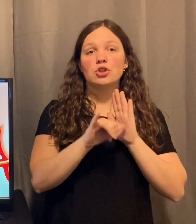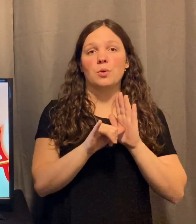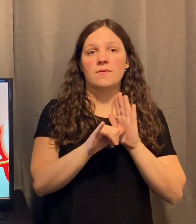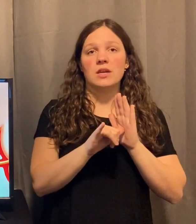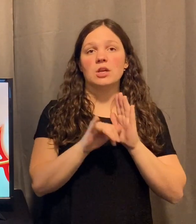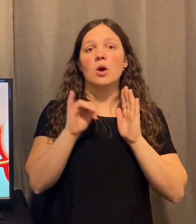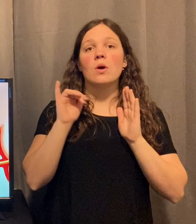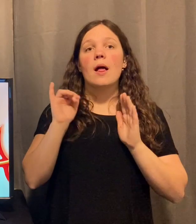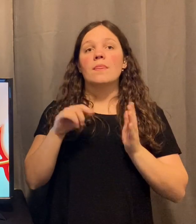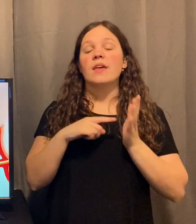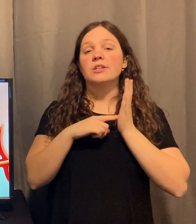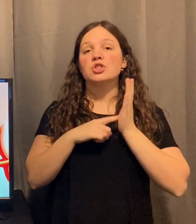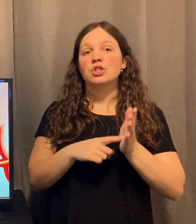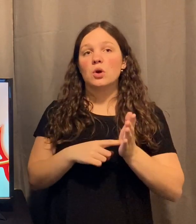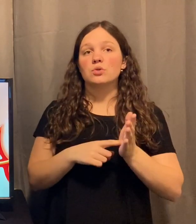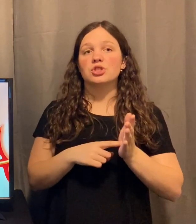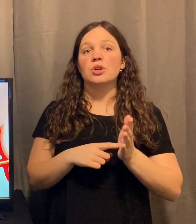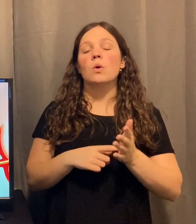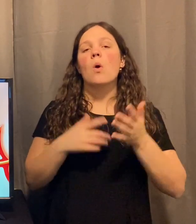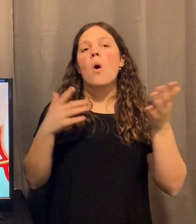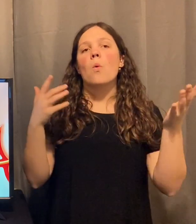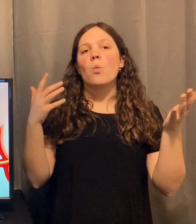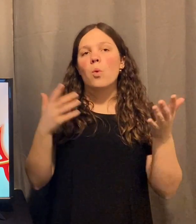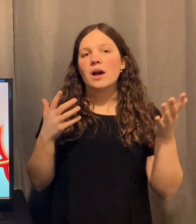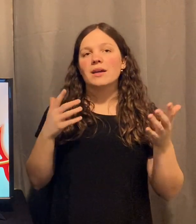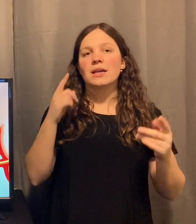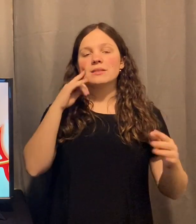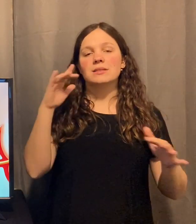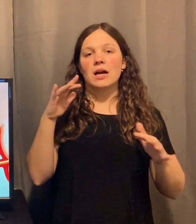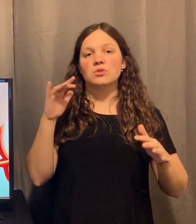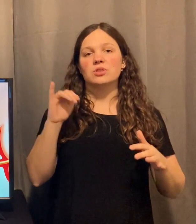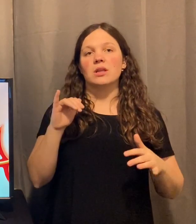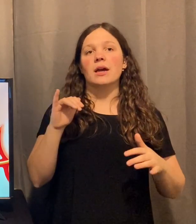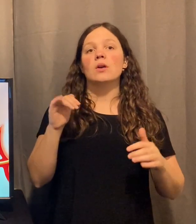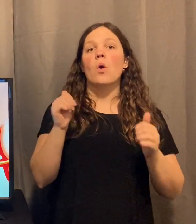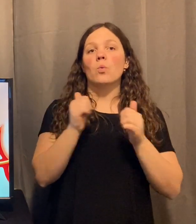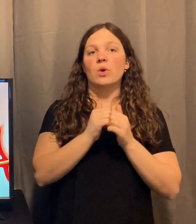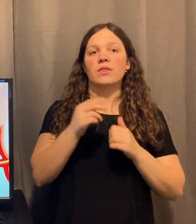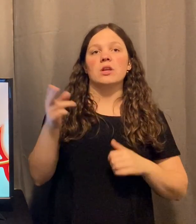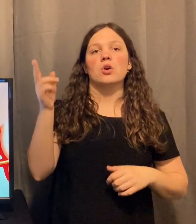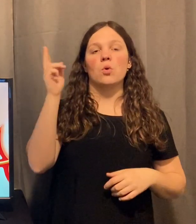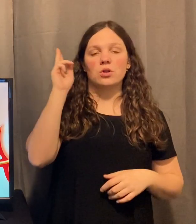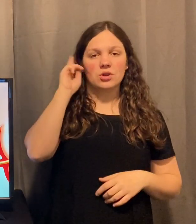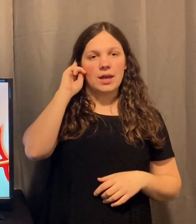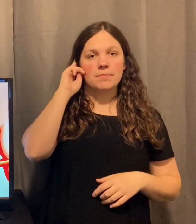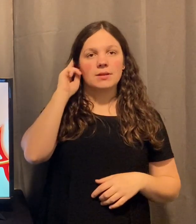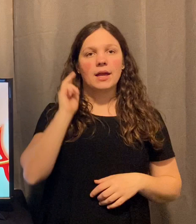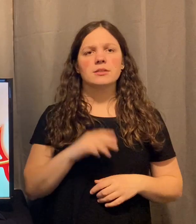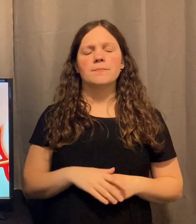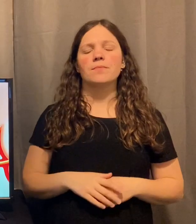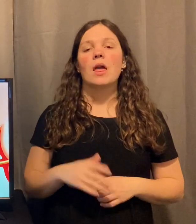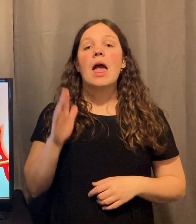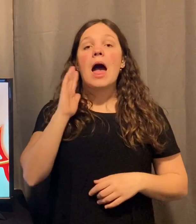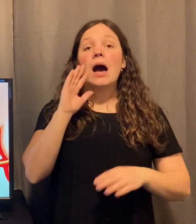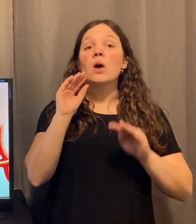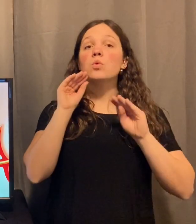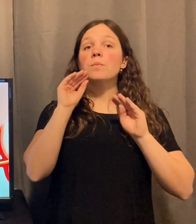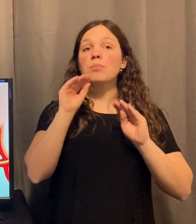YouTube video that shows you what it sounds like with a cochlear implant. I will